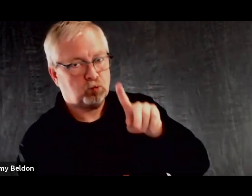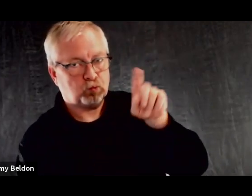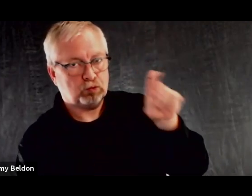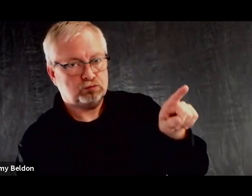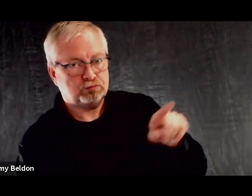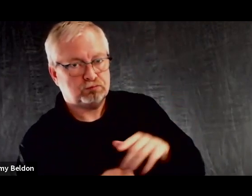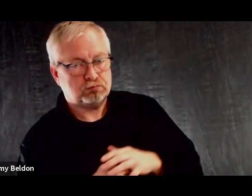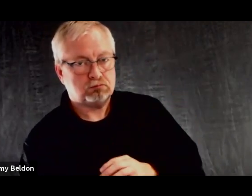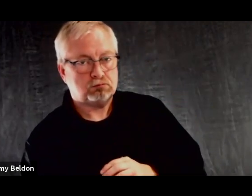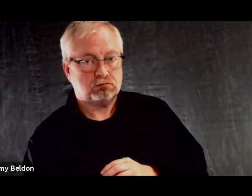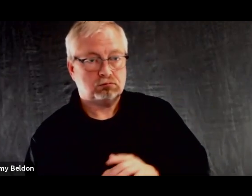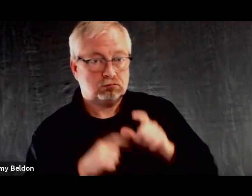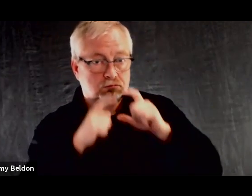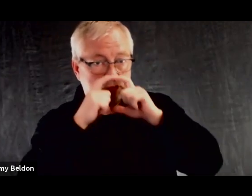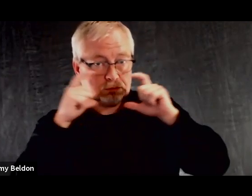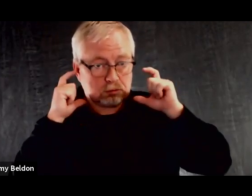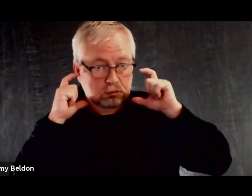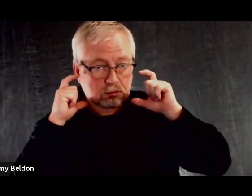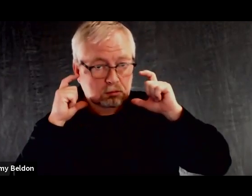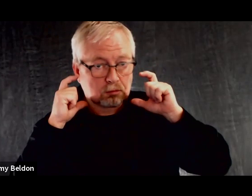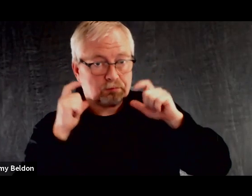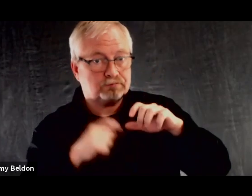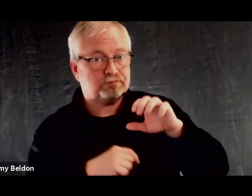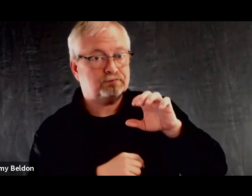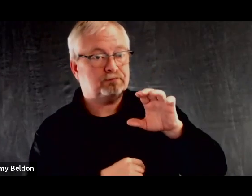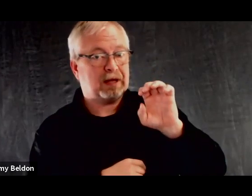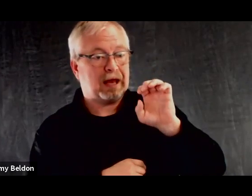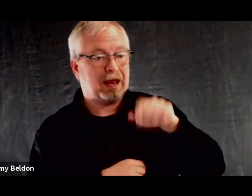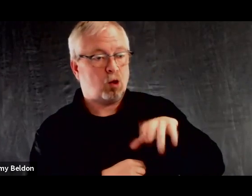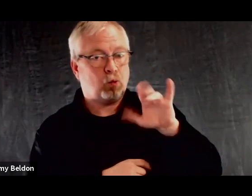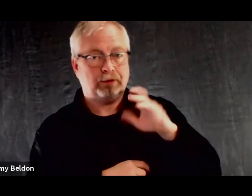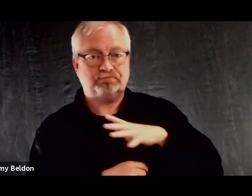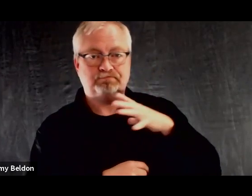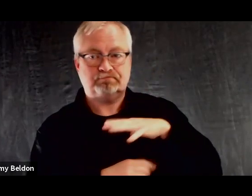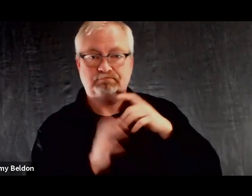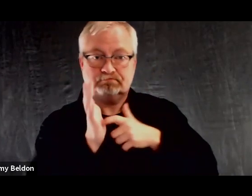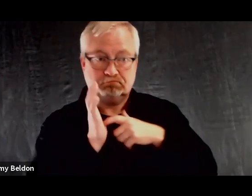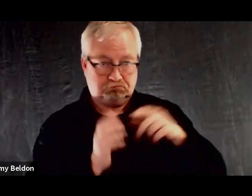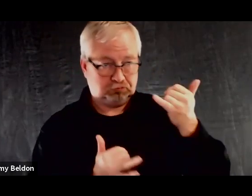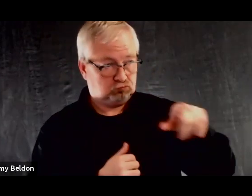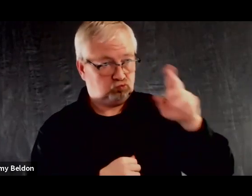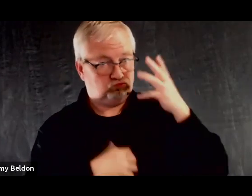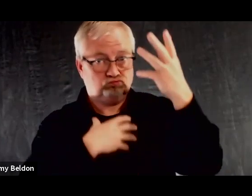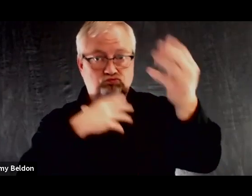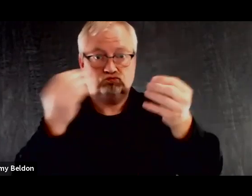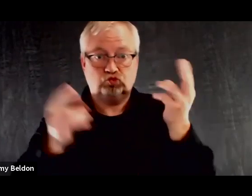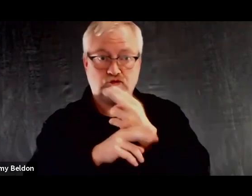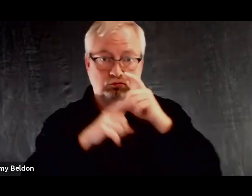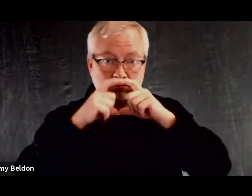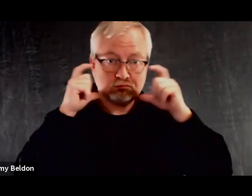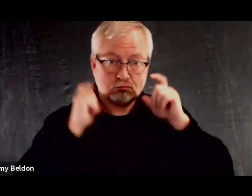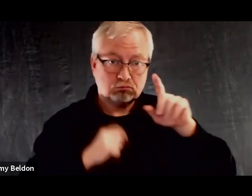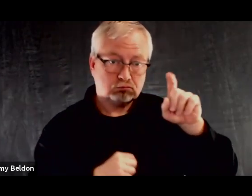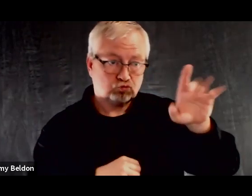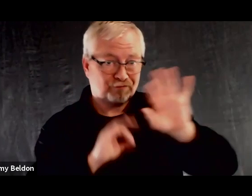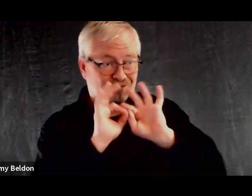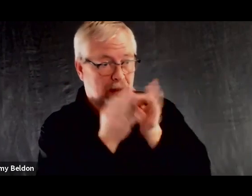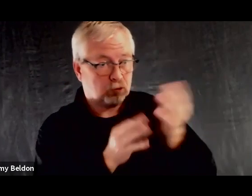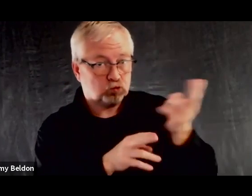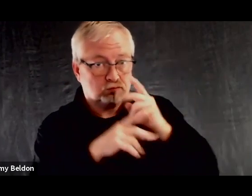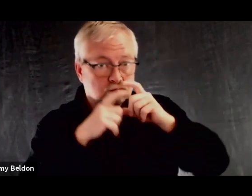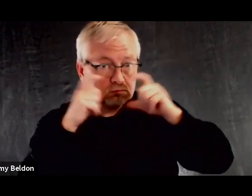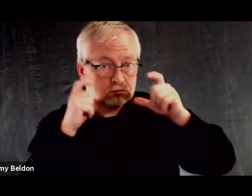wearing masks when you're out in public? Are you recommending that your family members do it? And what advice do you have to the public in